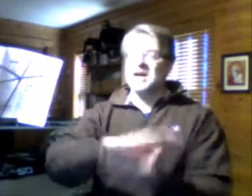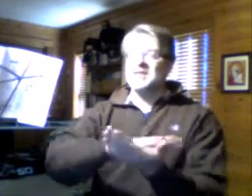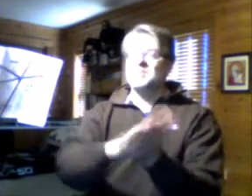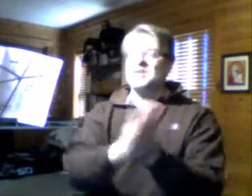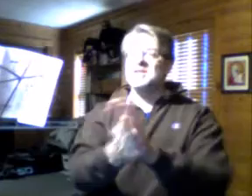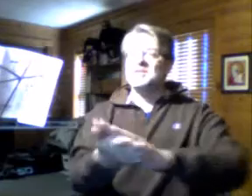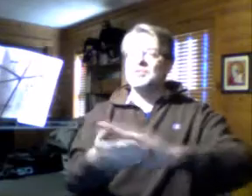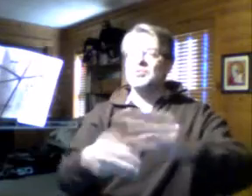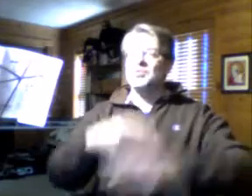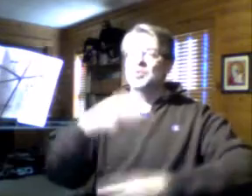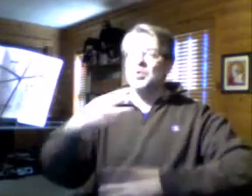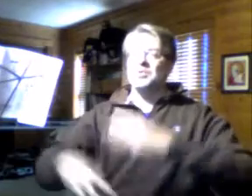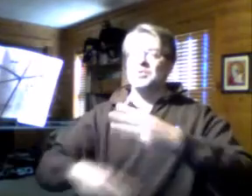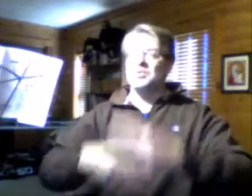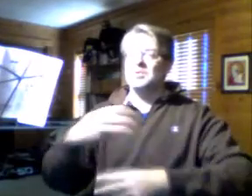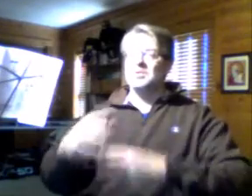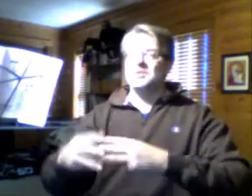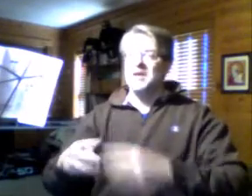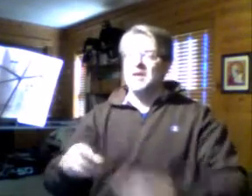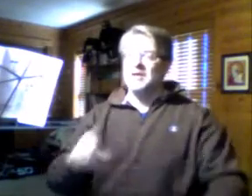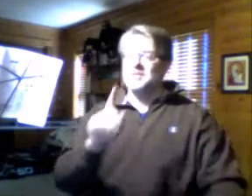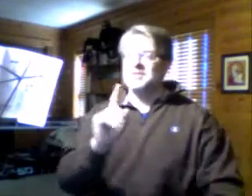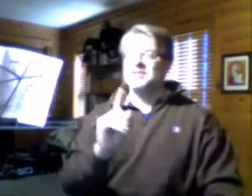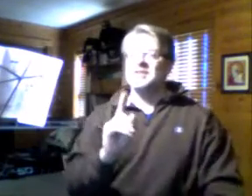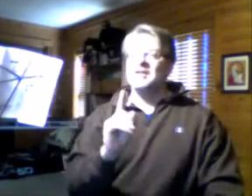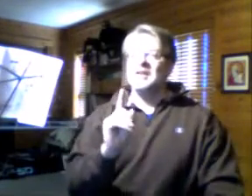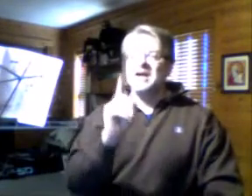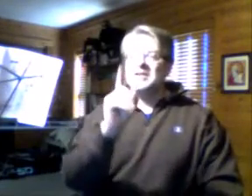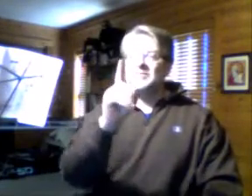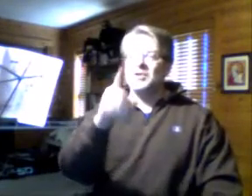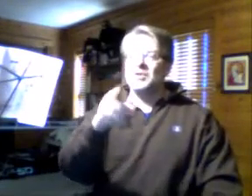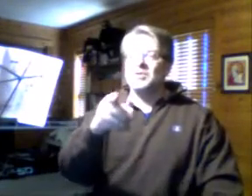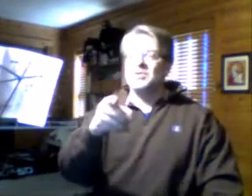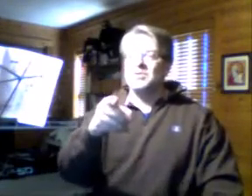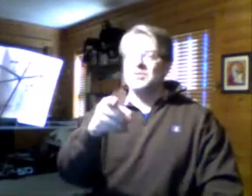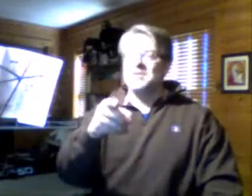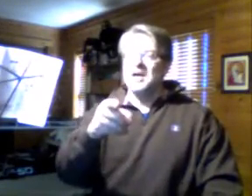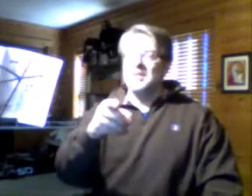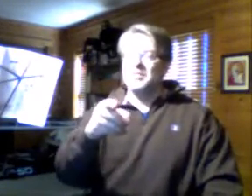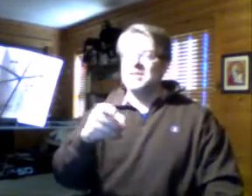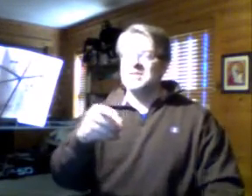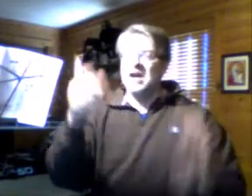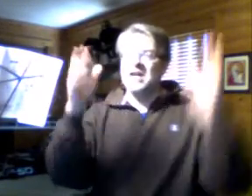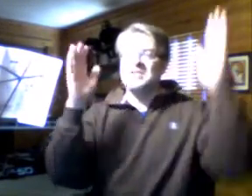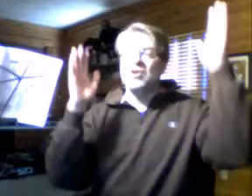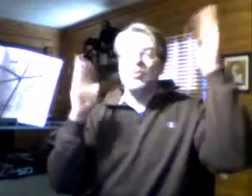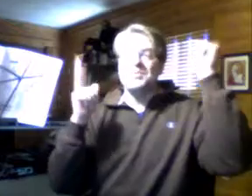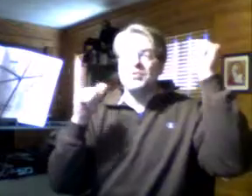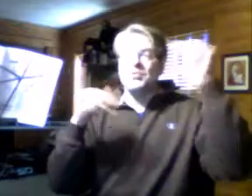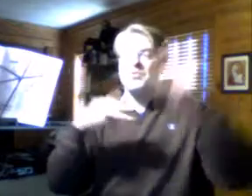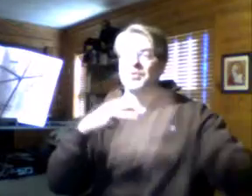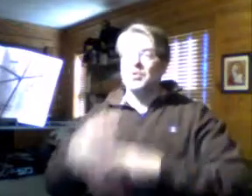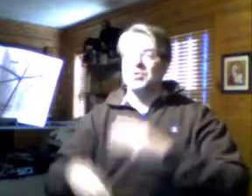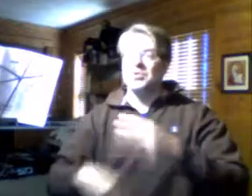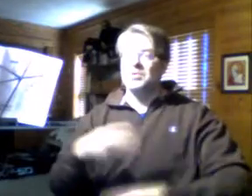God's peace to the world. This little light of yours brings God's hope to the